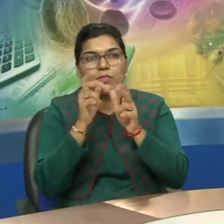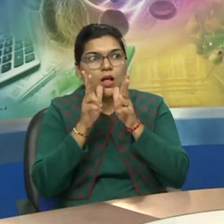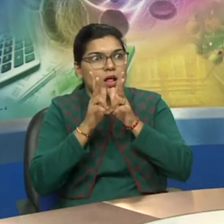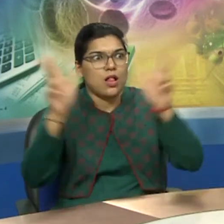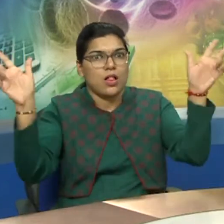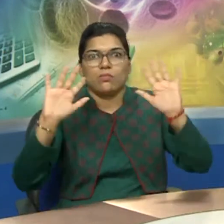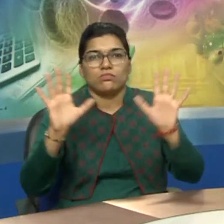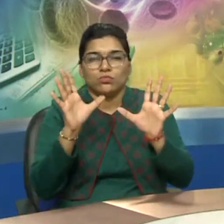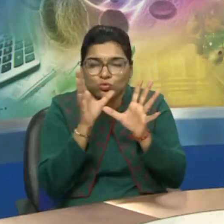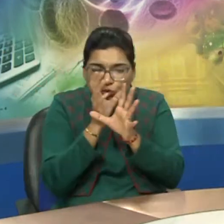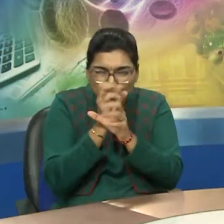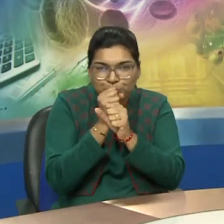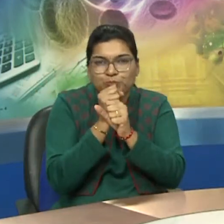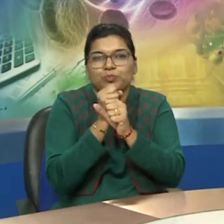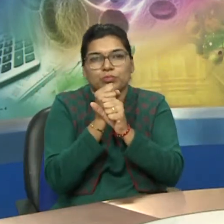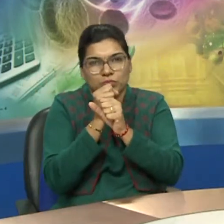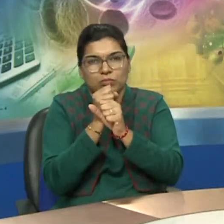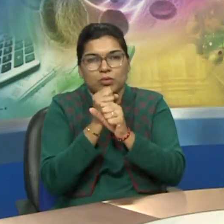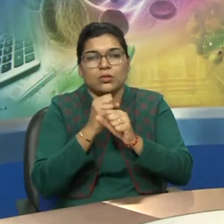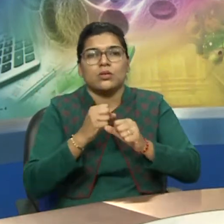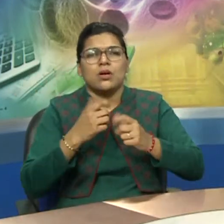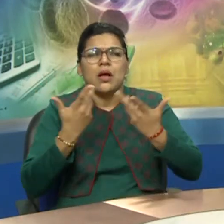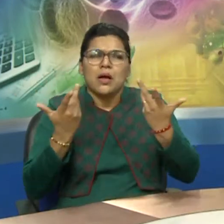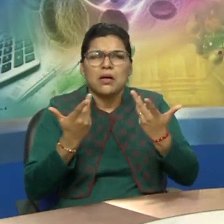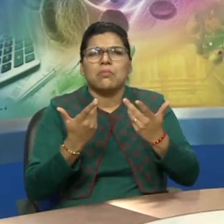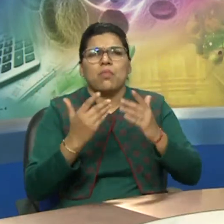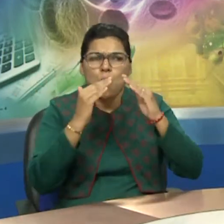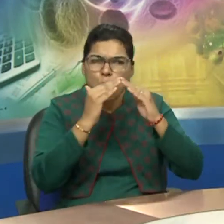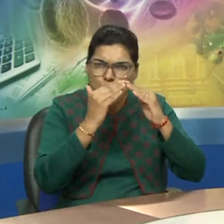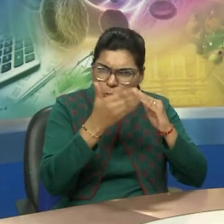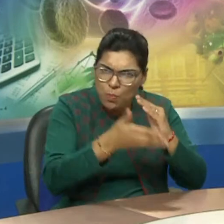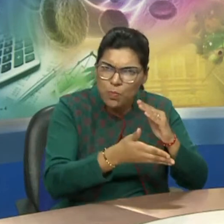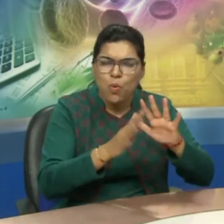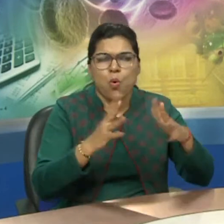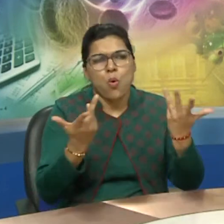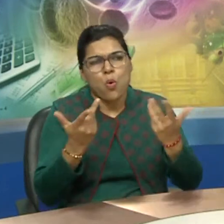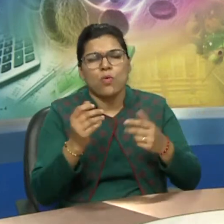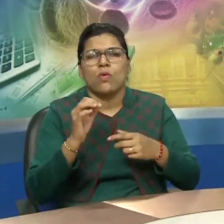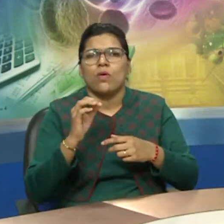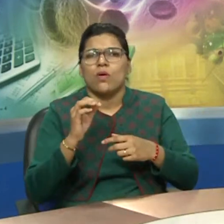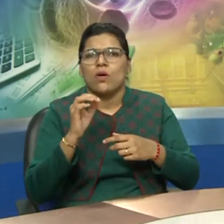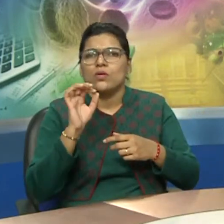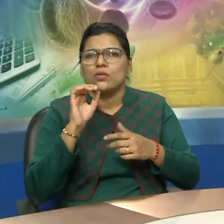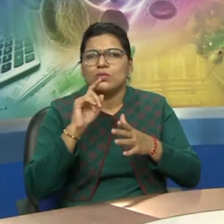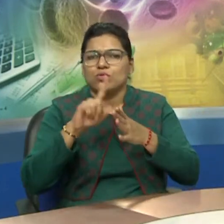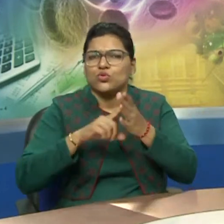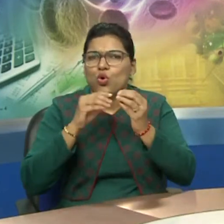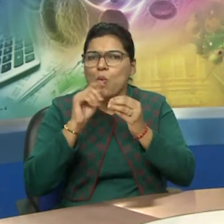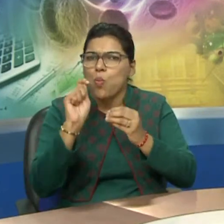This word is confidentiality. Means to keep secret. If